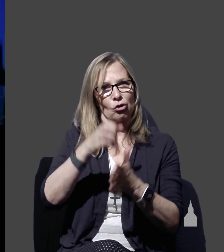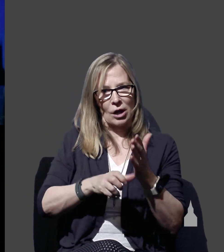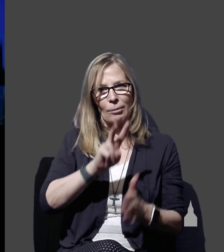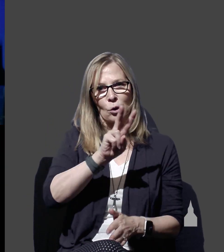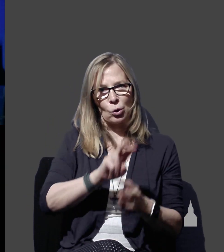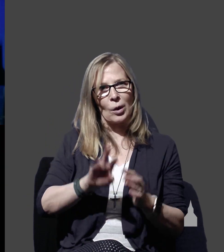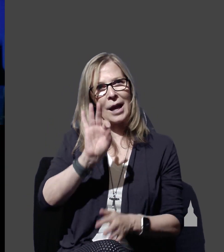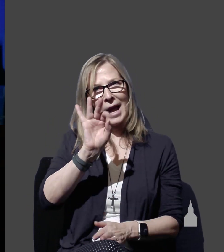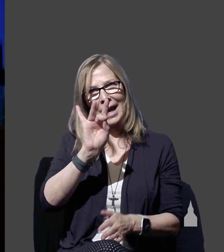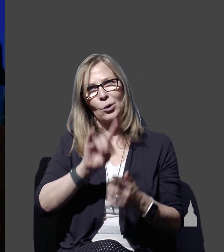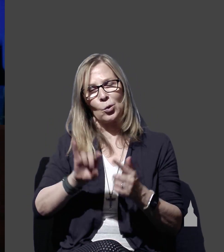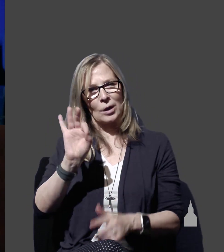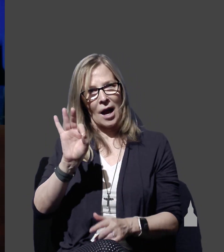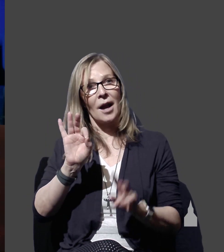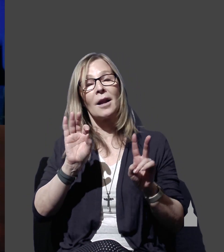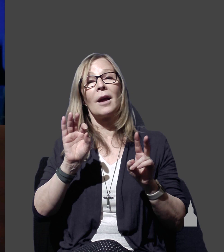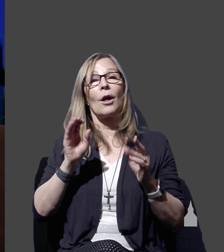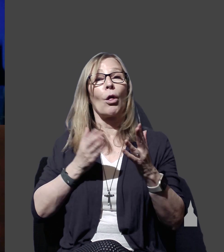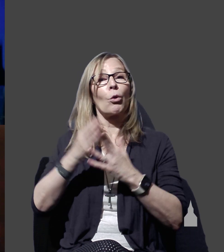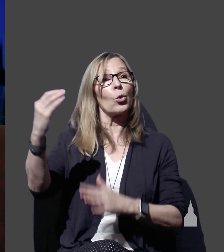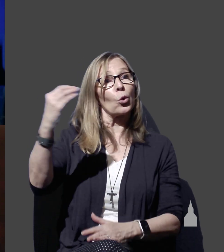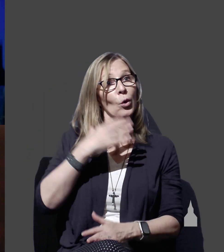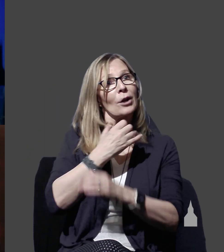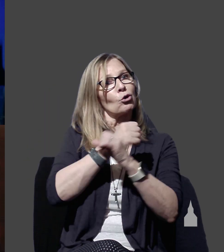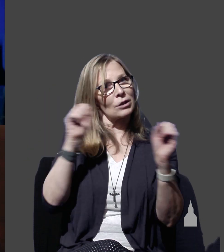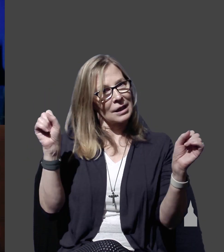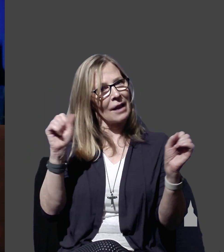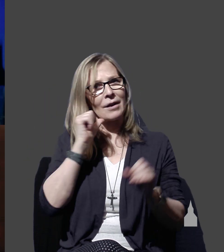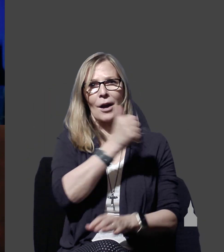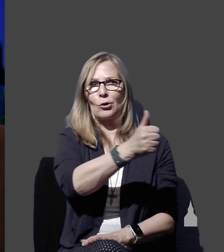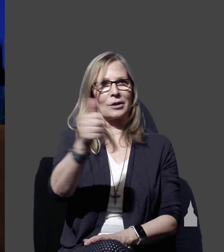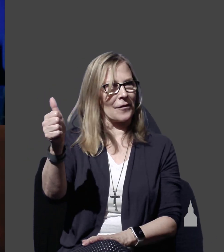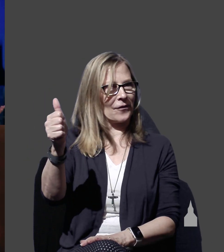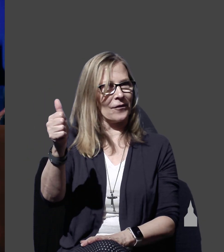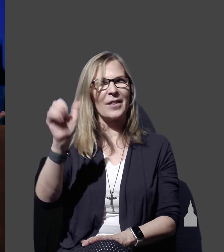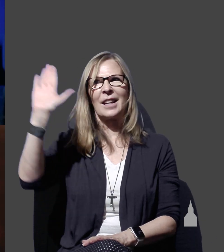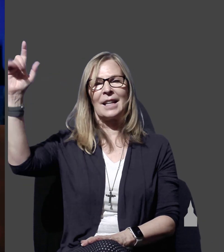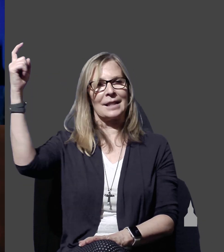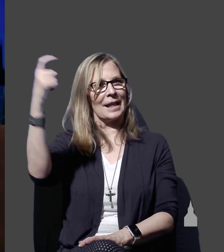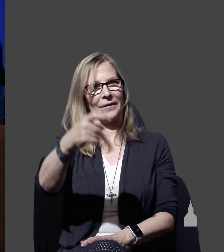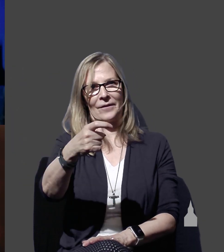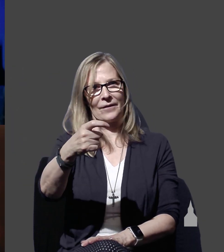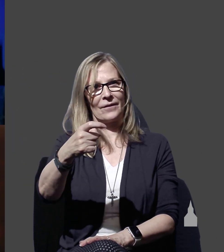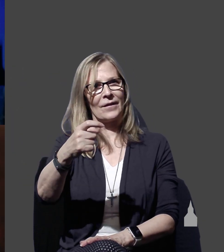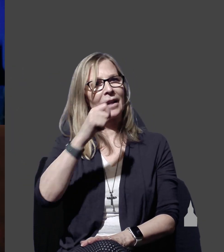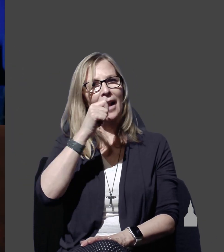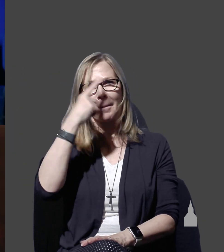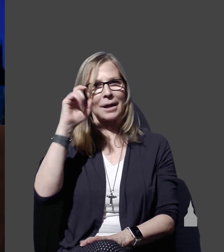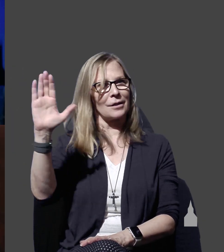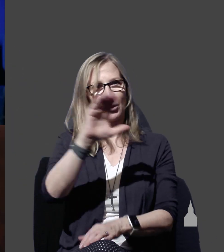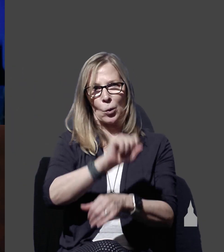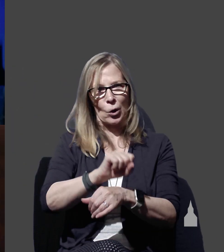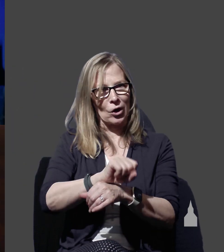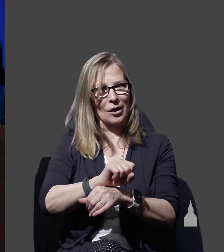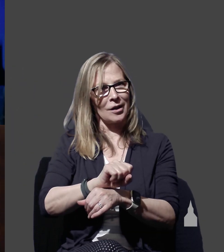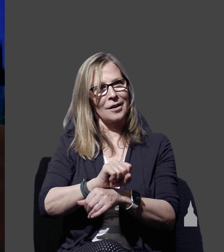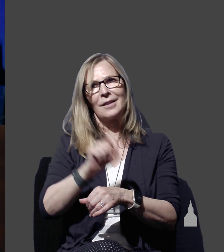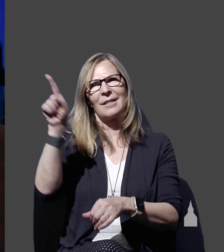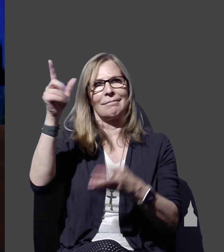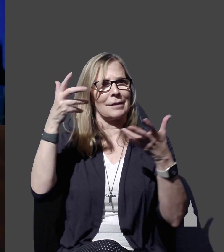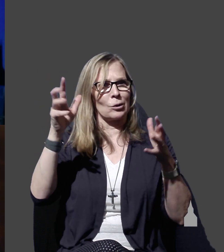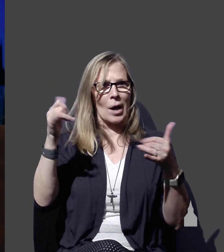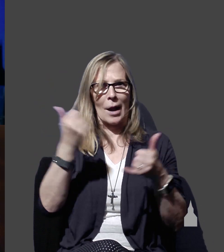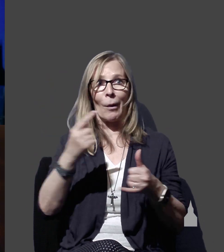"For by grace you have been saved through faith, and not of yourselves, it is a gift of God, not as a result of works, so that no one may boast."